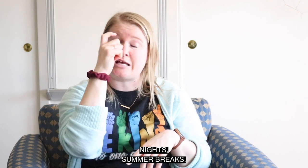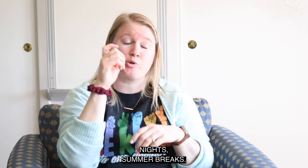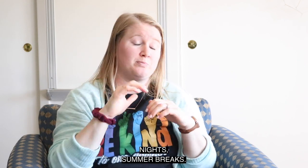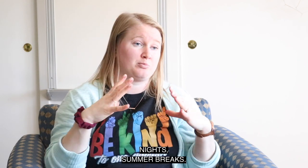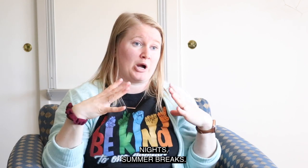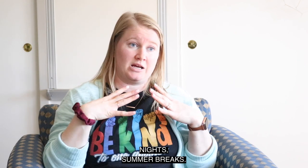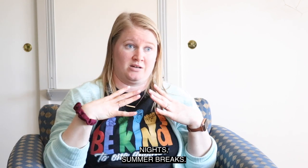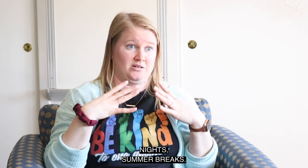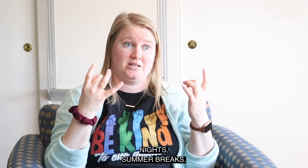summer break.